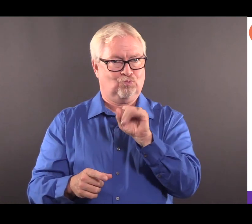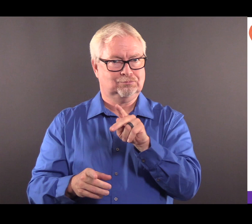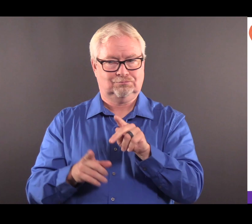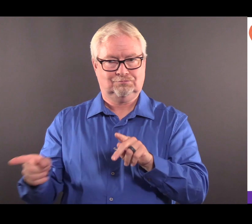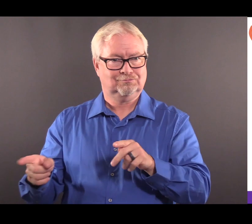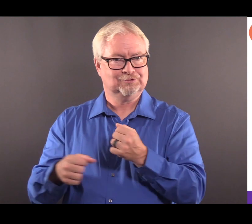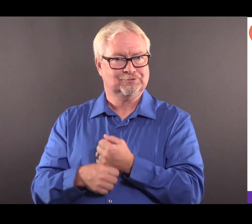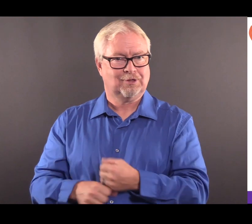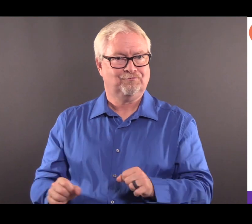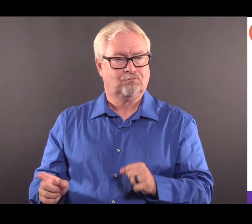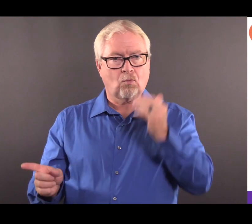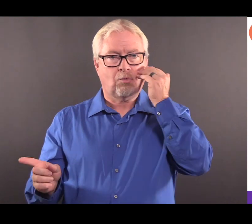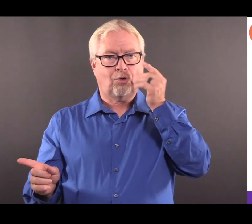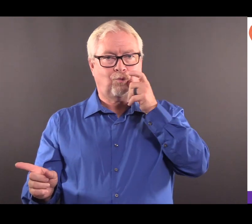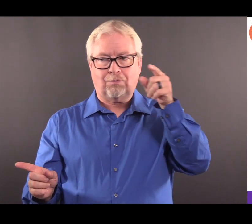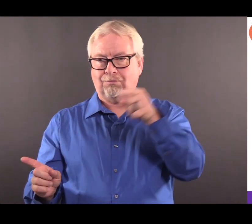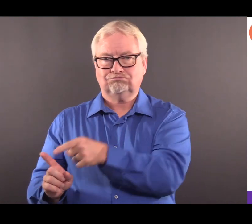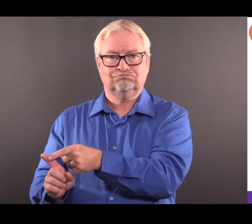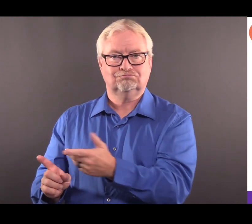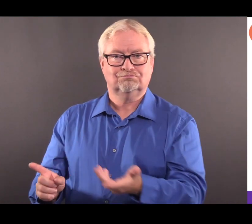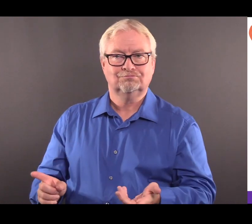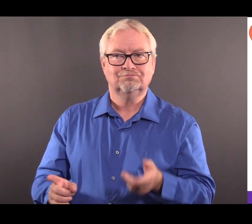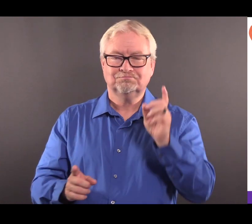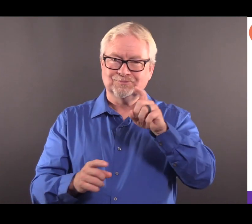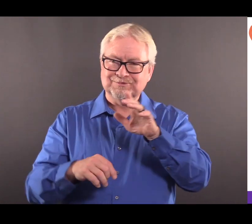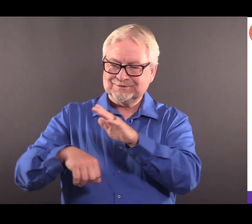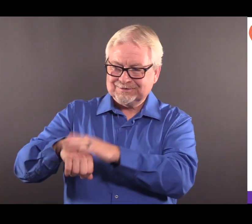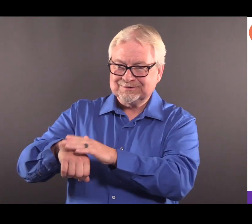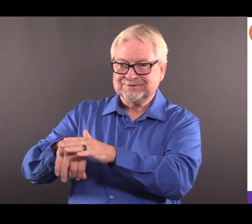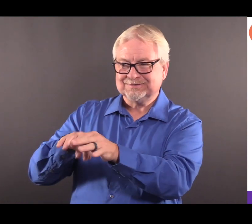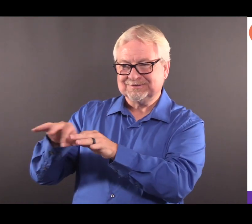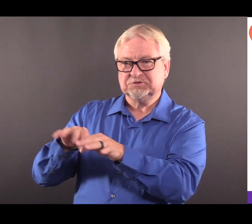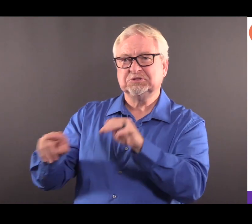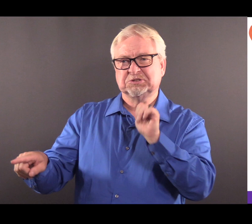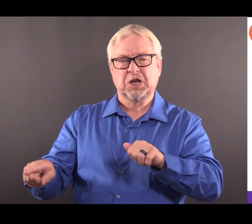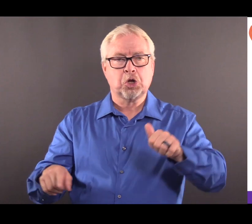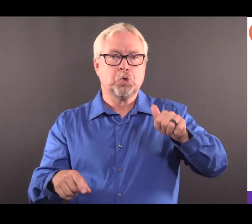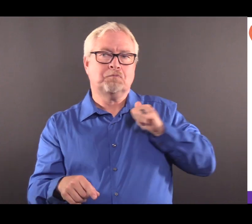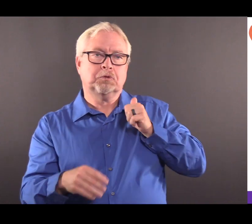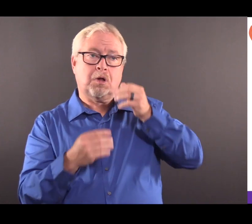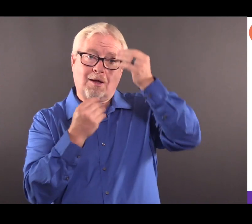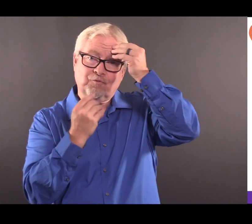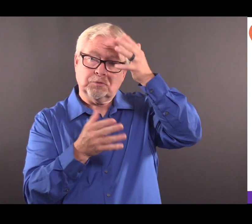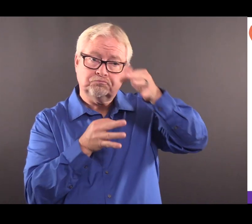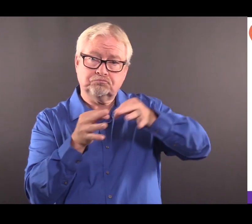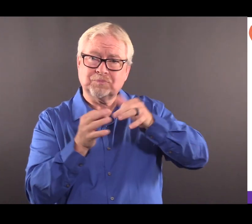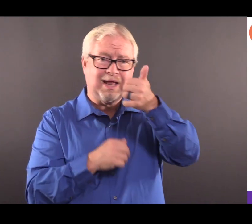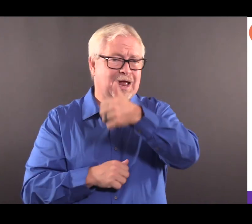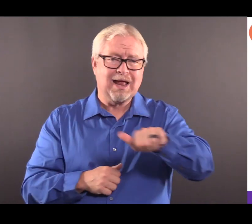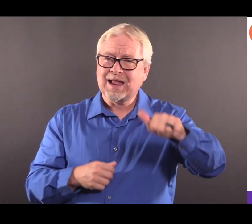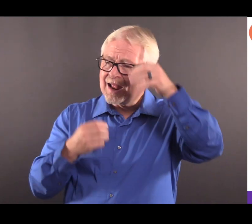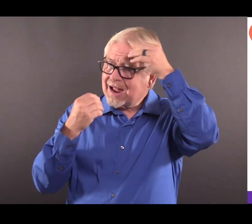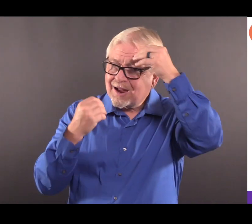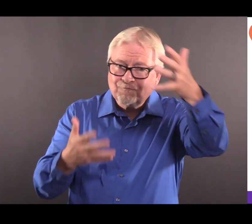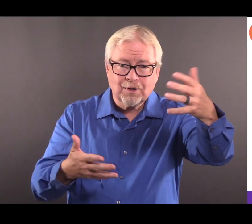location, compromising their safety. Finally, every participant should be advised that they